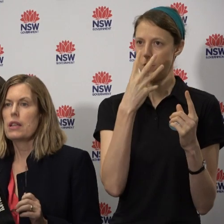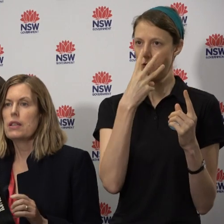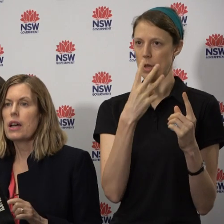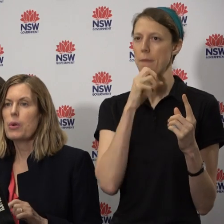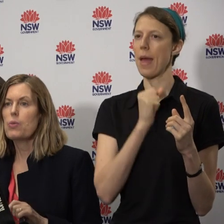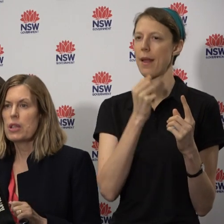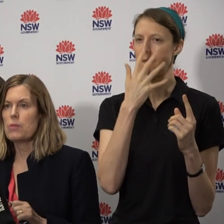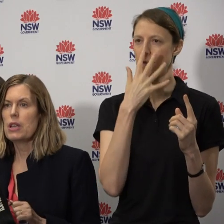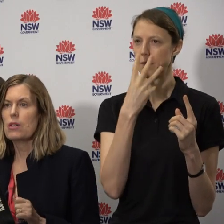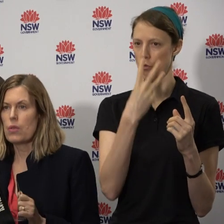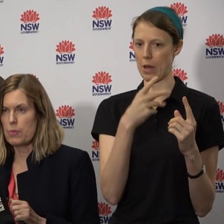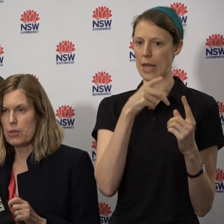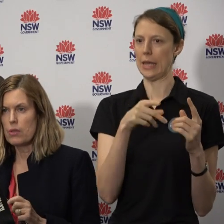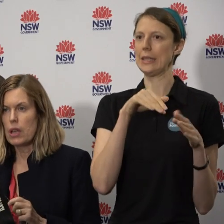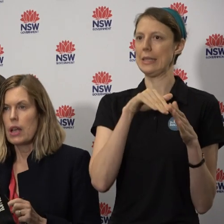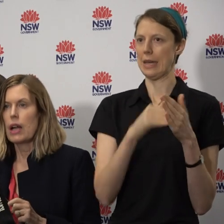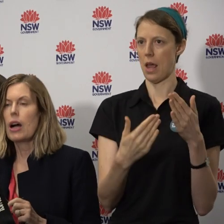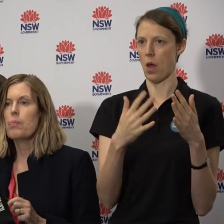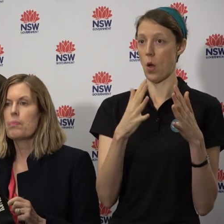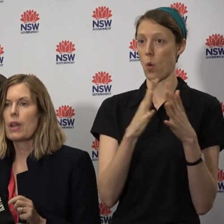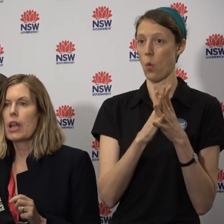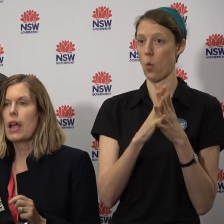that is now in Westmead Hospital.